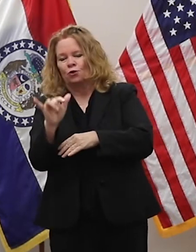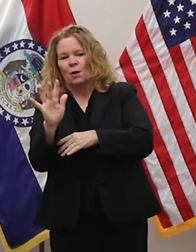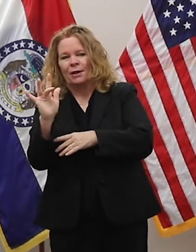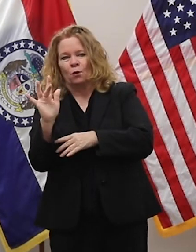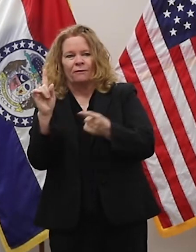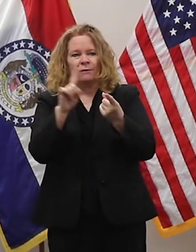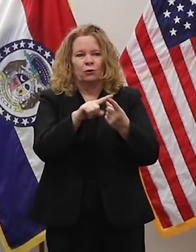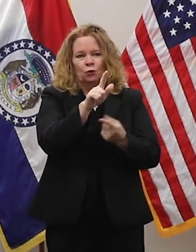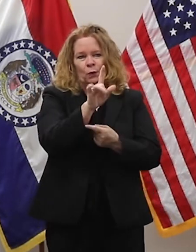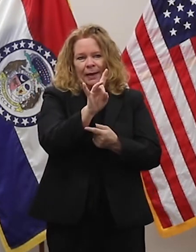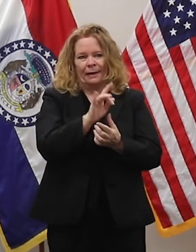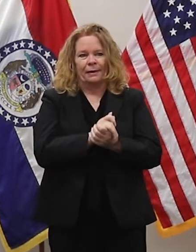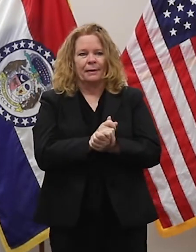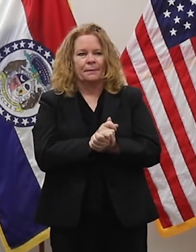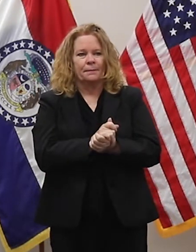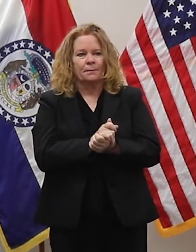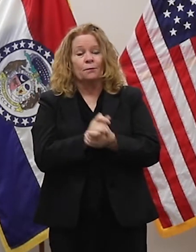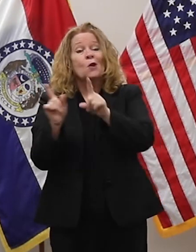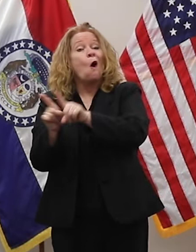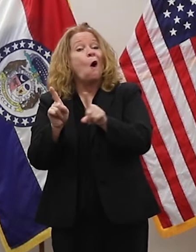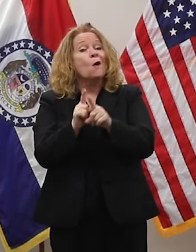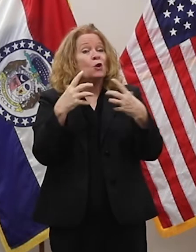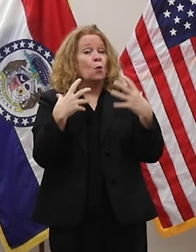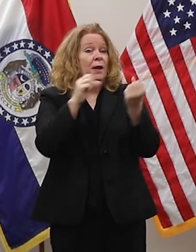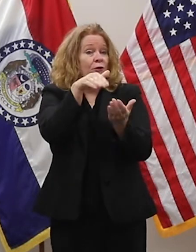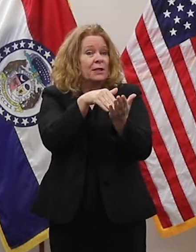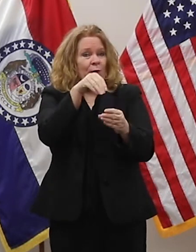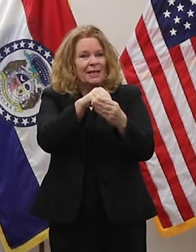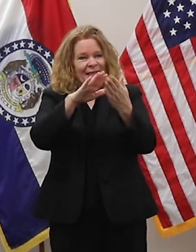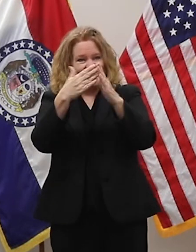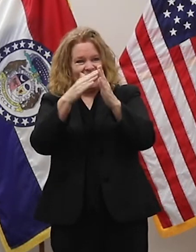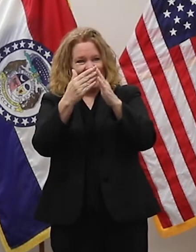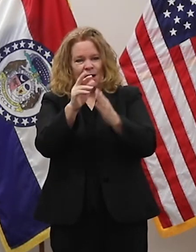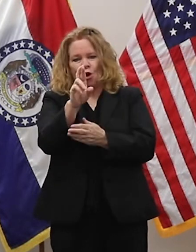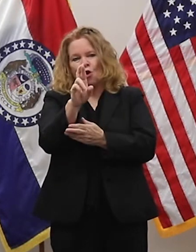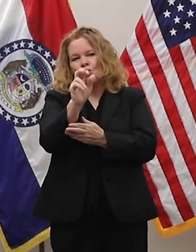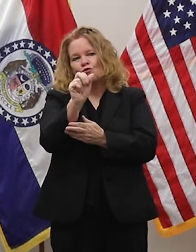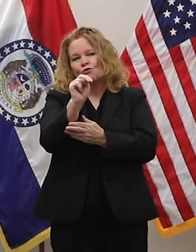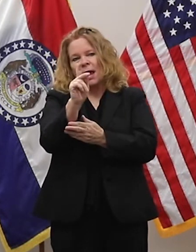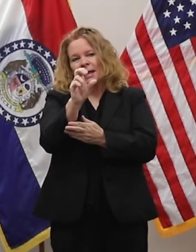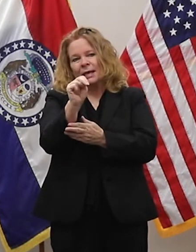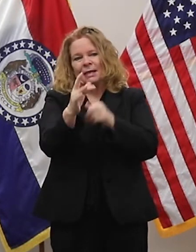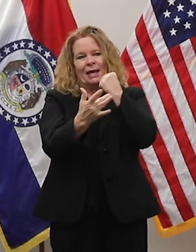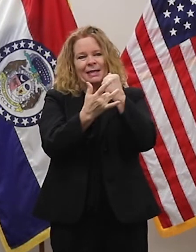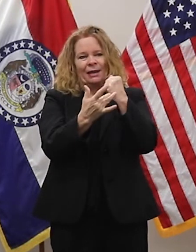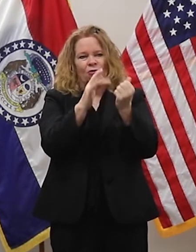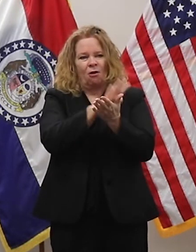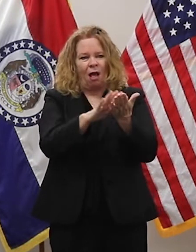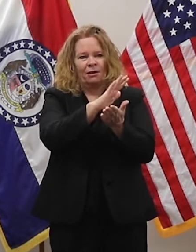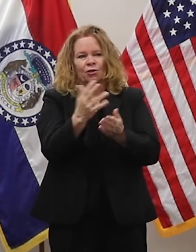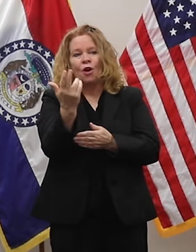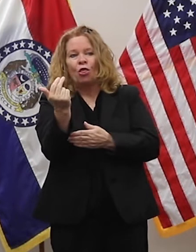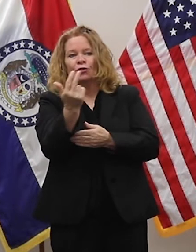28th. There's also a recovery center in St. Louis City at Rankin Technical College, 1313 North